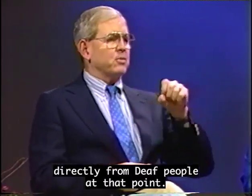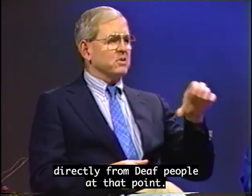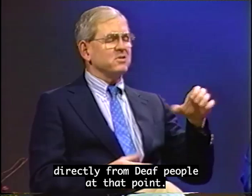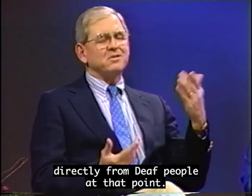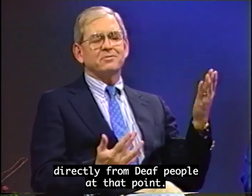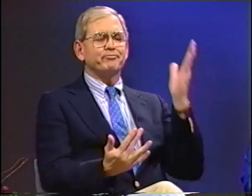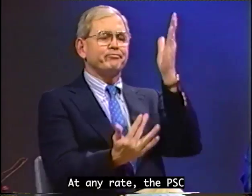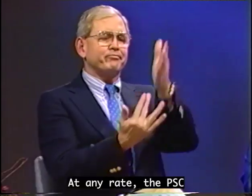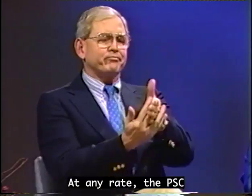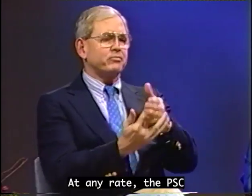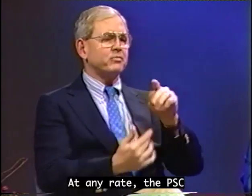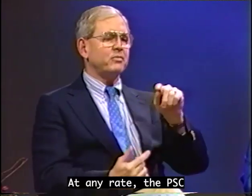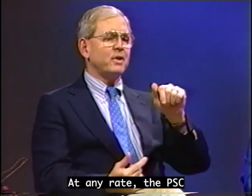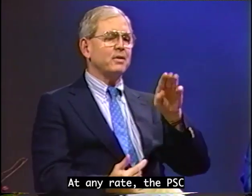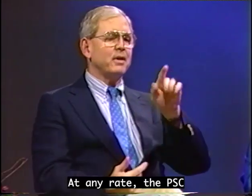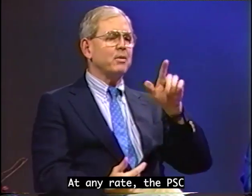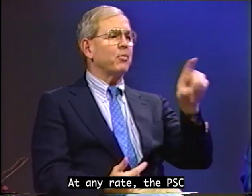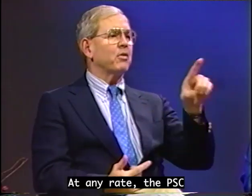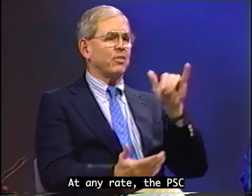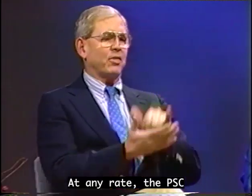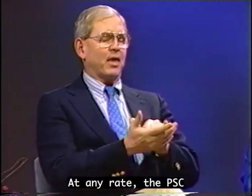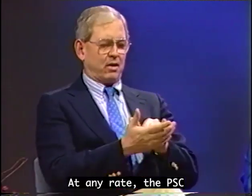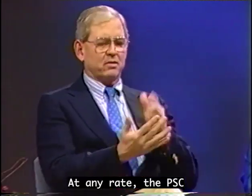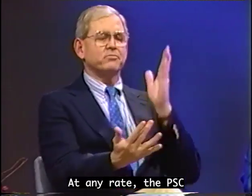at that point. At any rate, the PSC